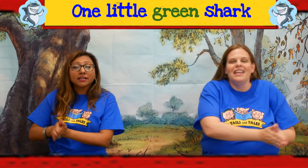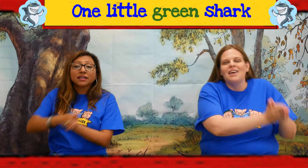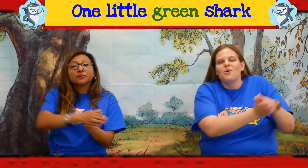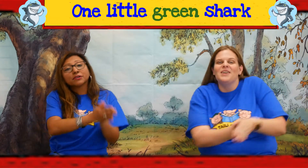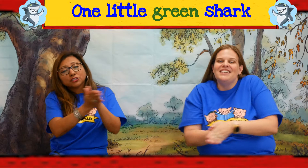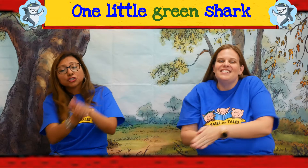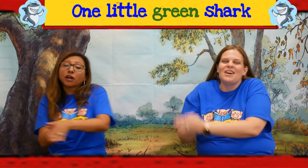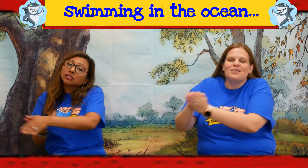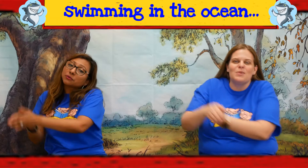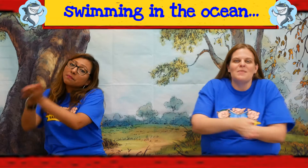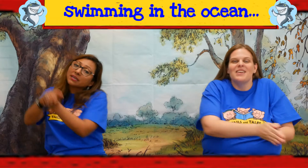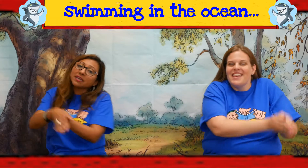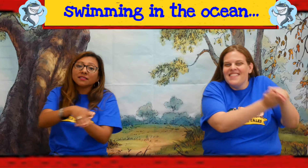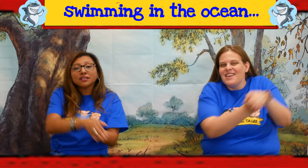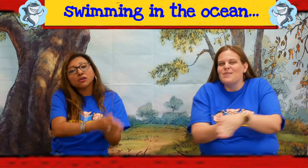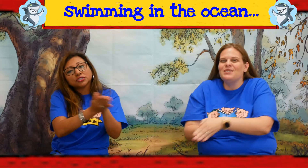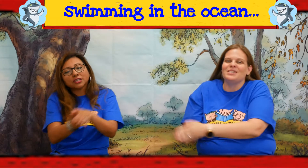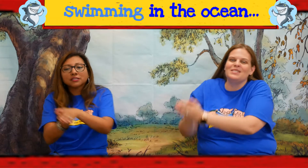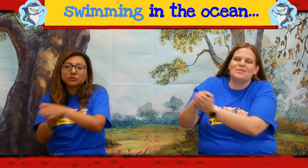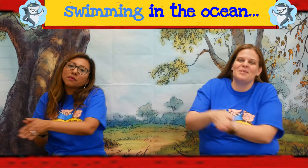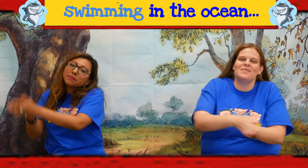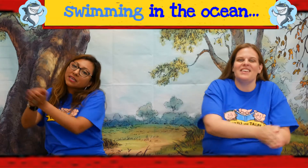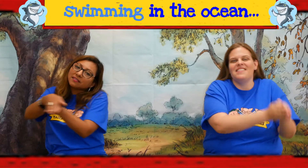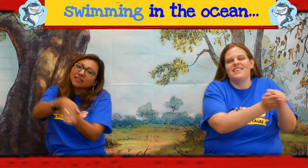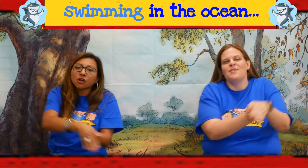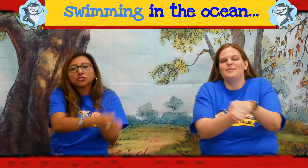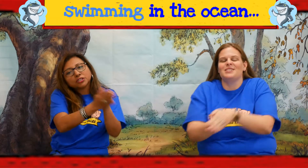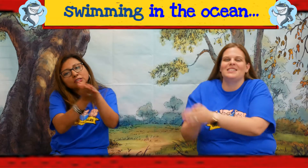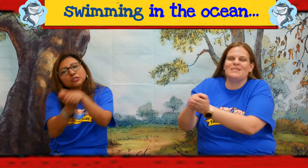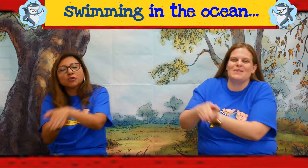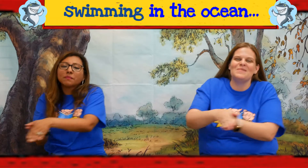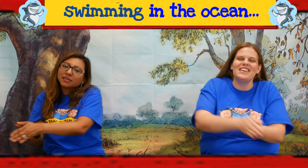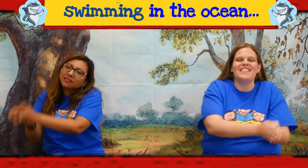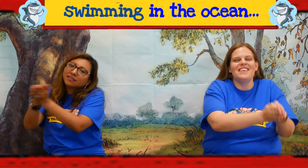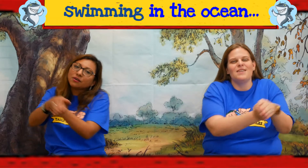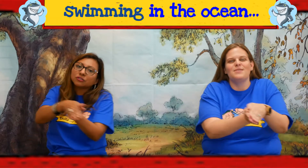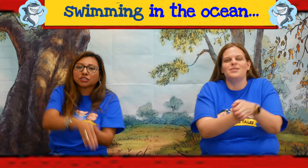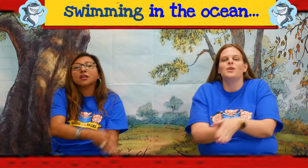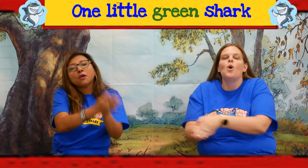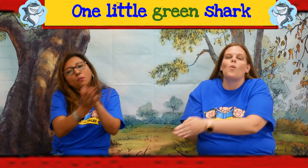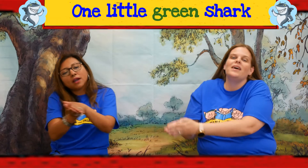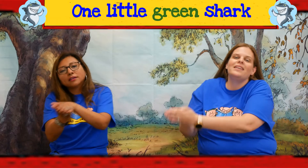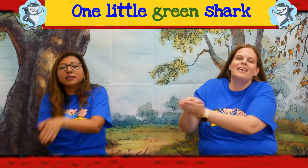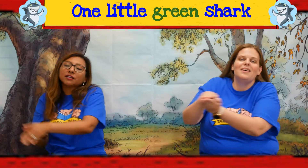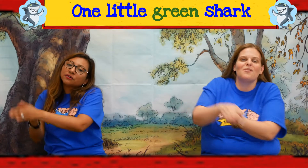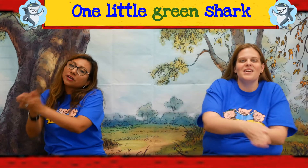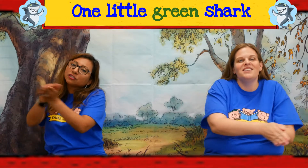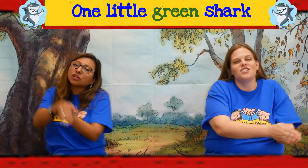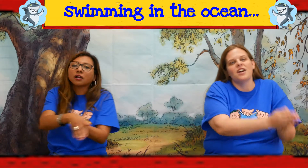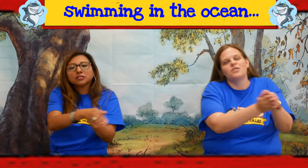little green shark swimming in the ocean, swimming in the ocean, swimming in the ocean. One little green shark